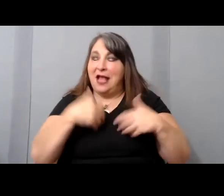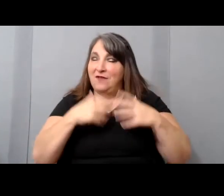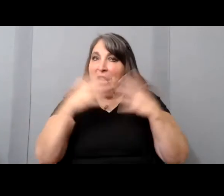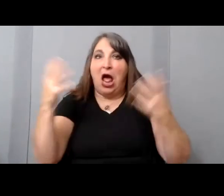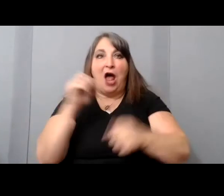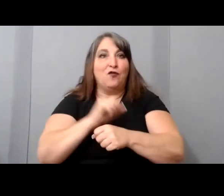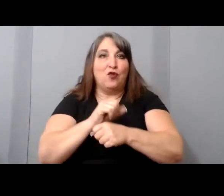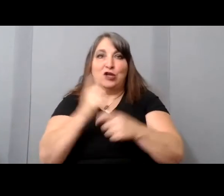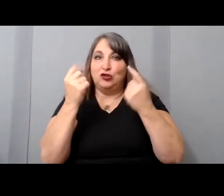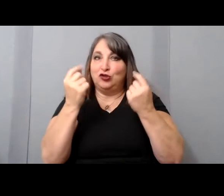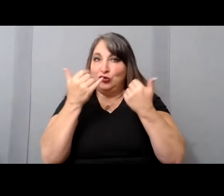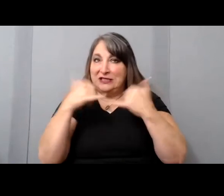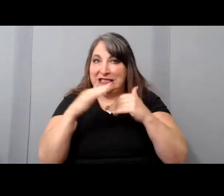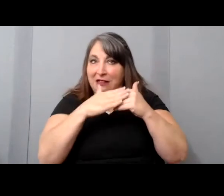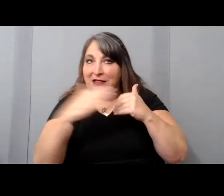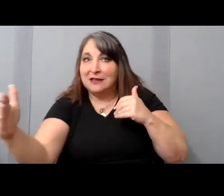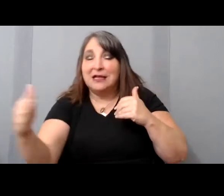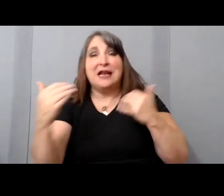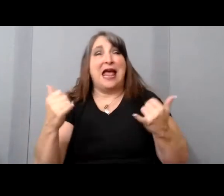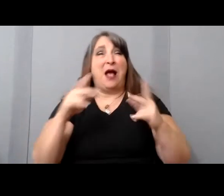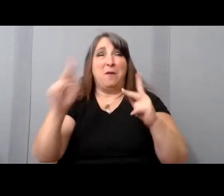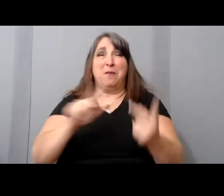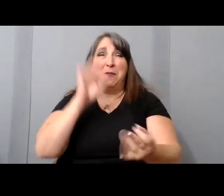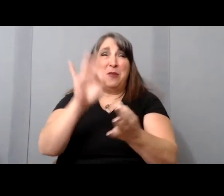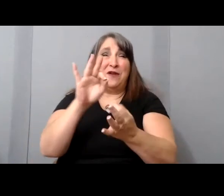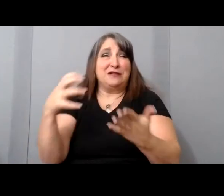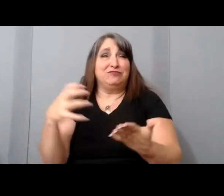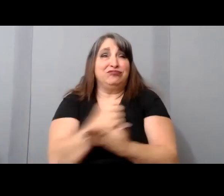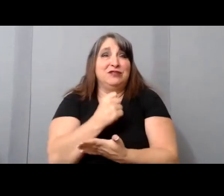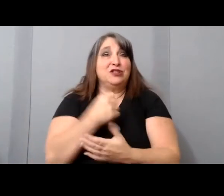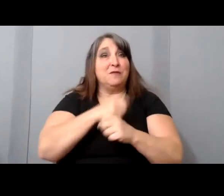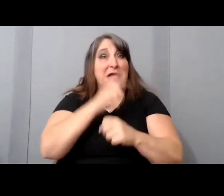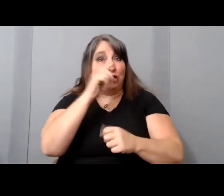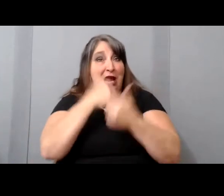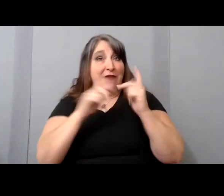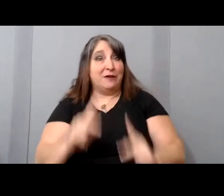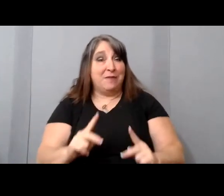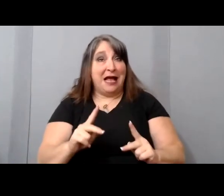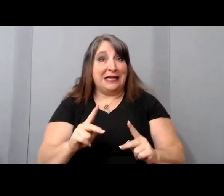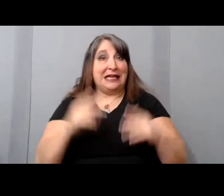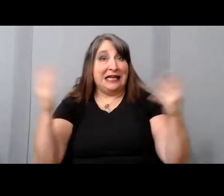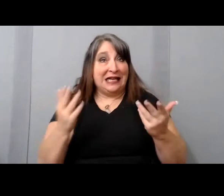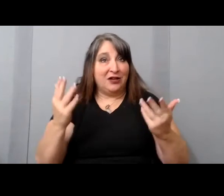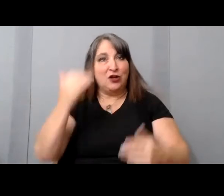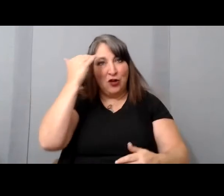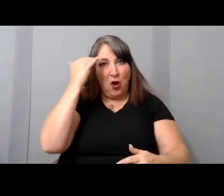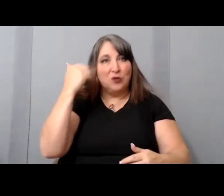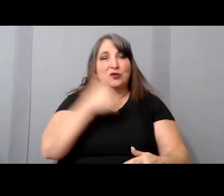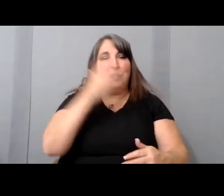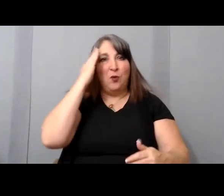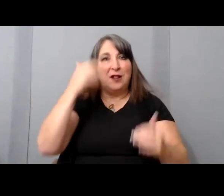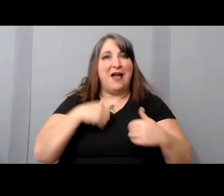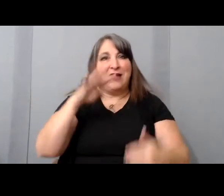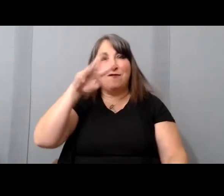this is a perfect opportunity to make sure that everybody here is aware of our 4:30 session on racial